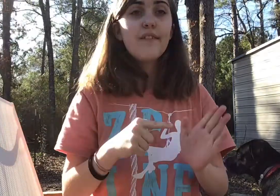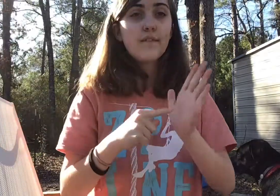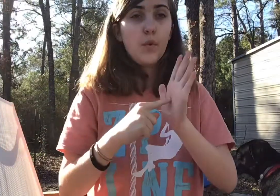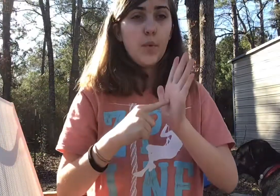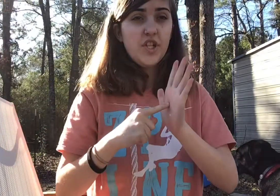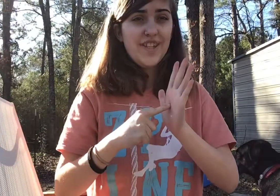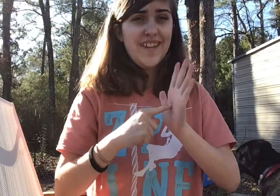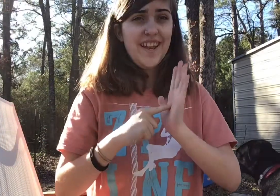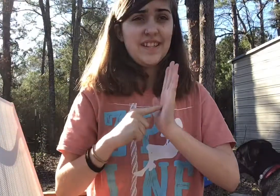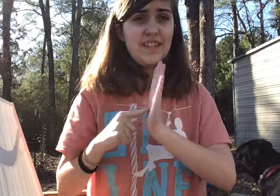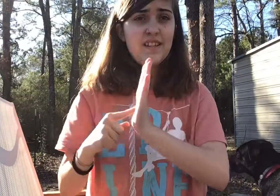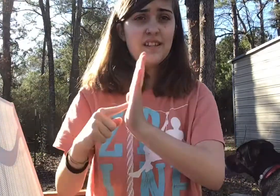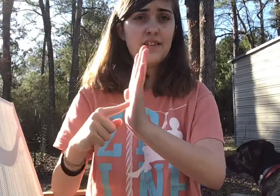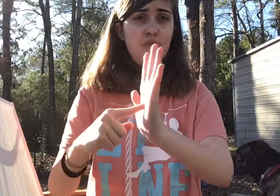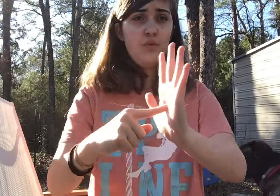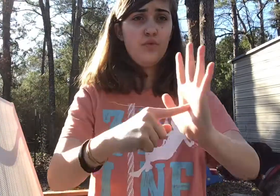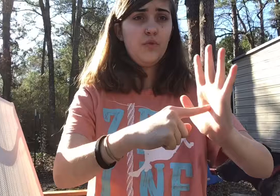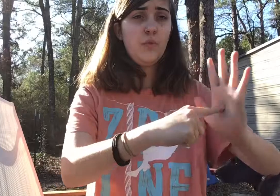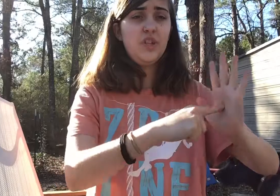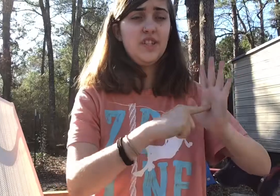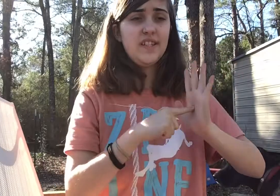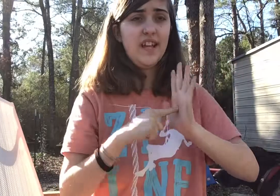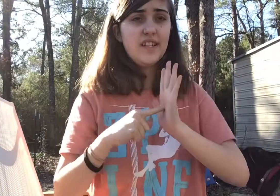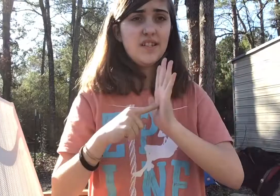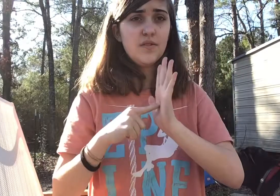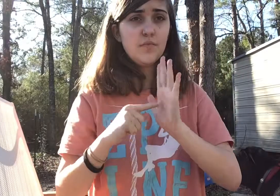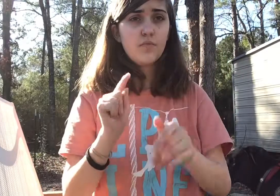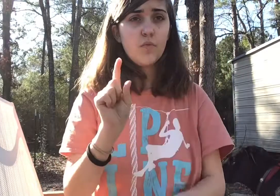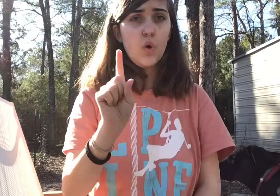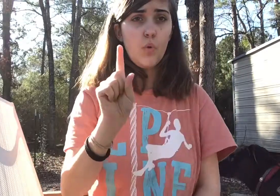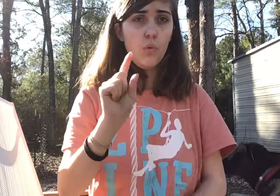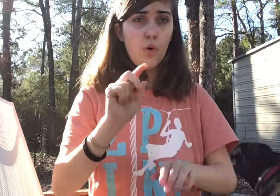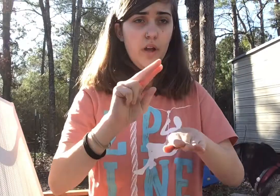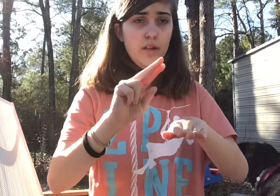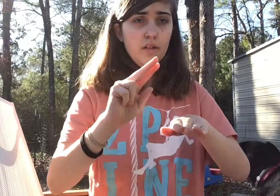for which it stands. So for which it stands, one